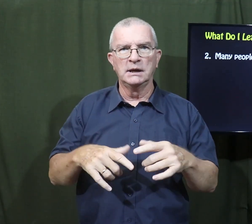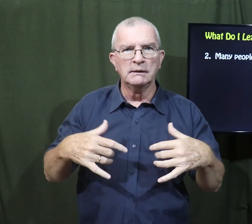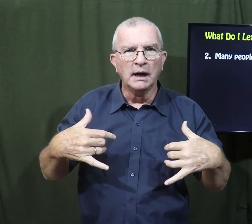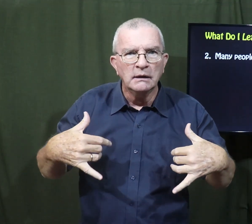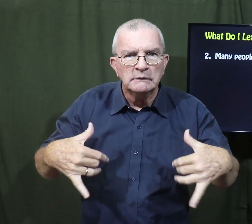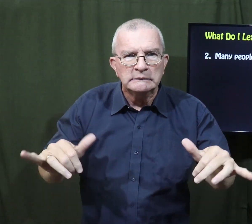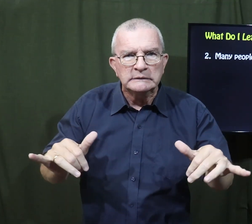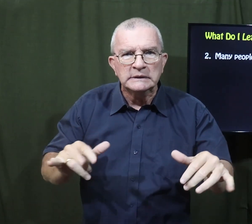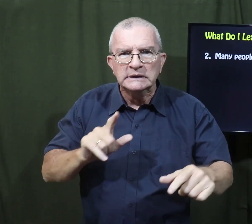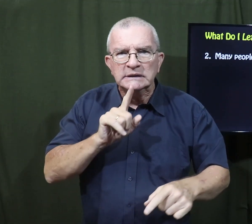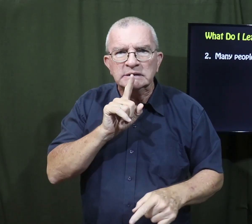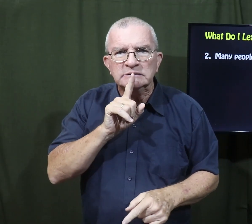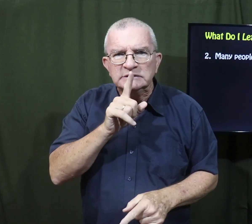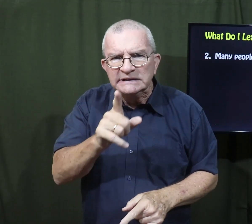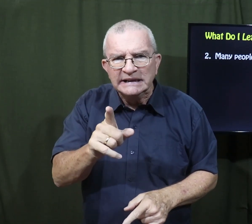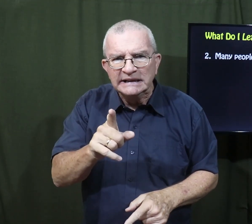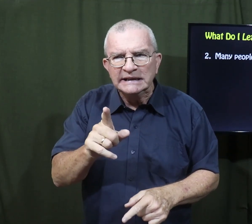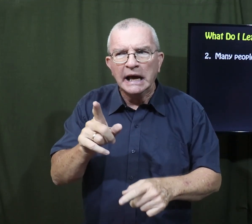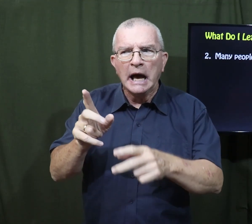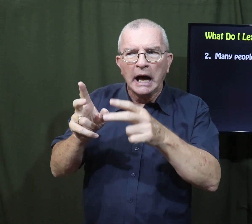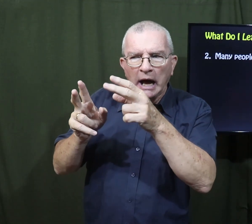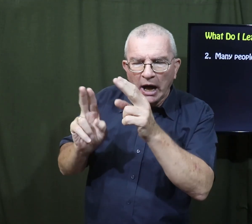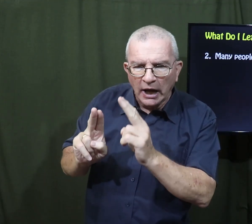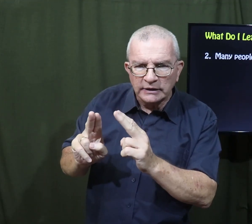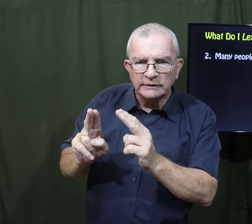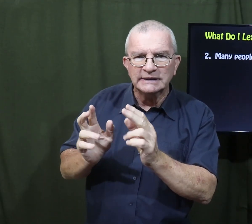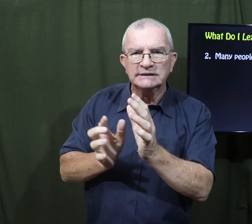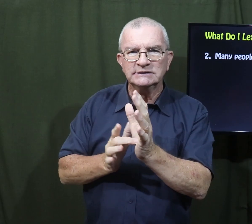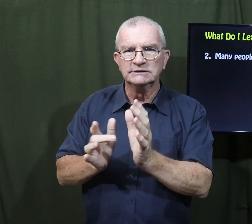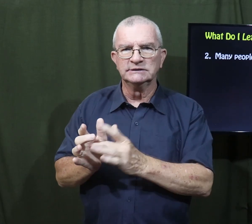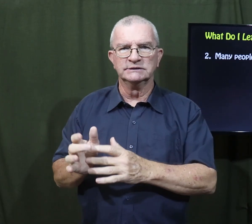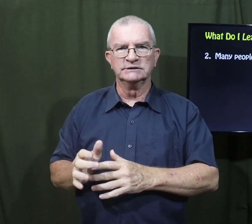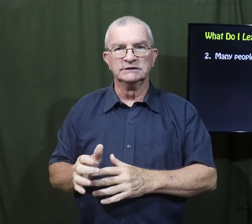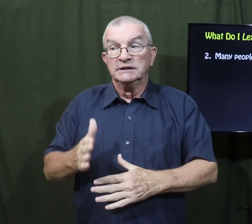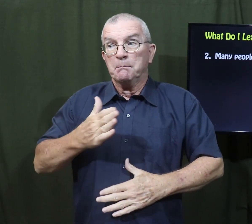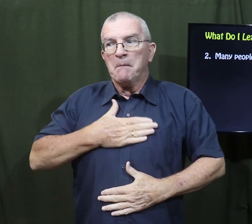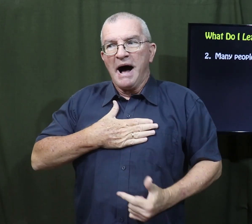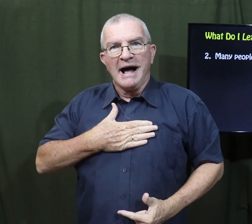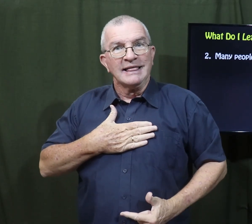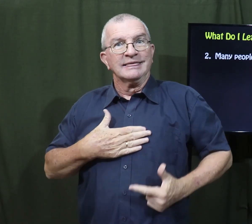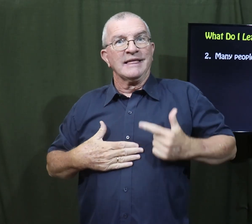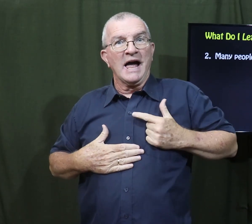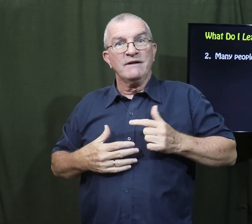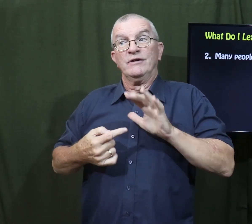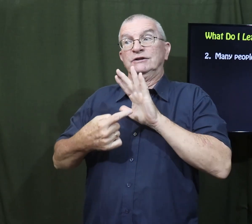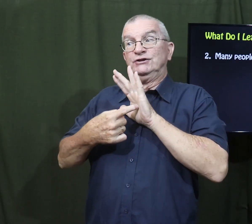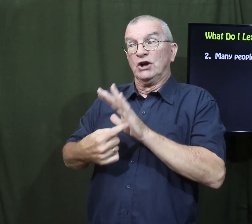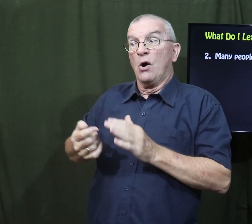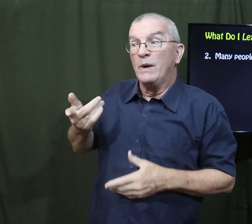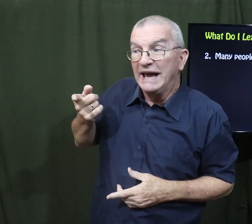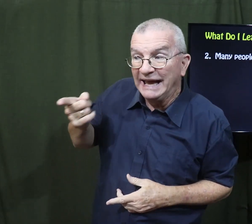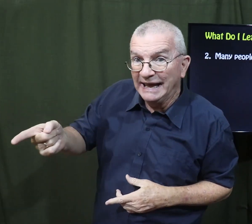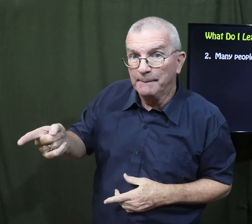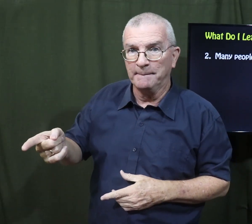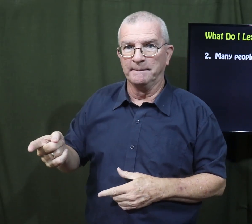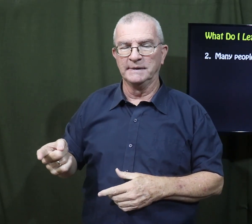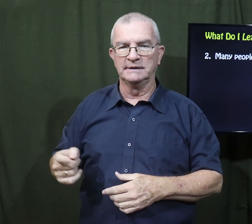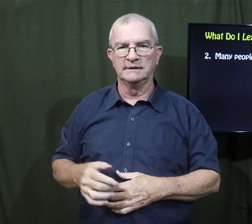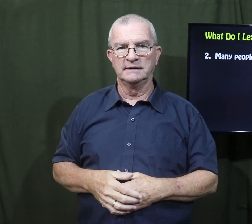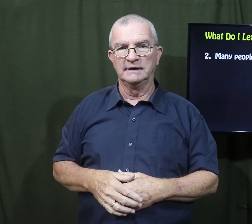Jesus. But to really honor Jesus with my life,